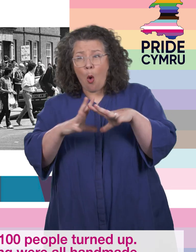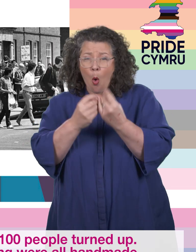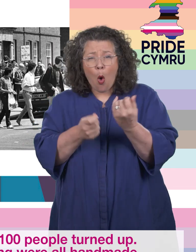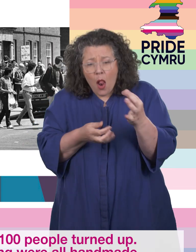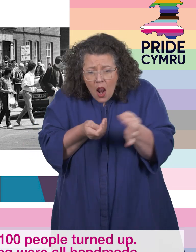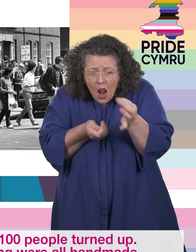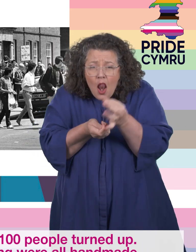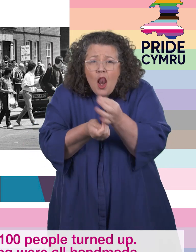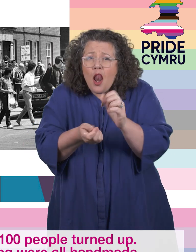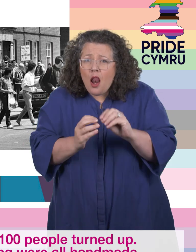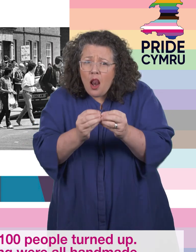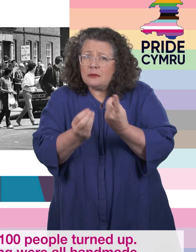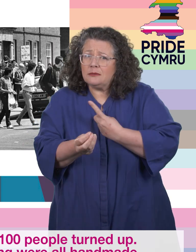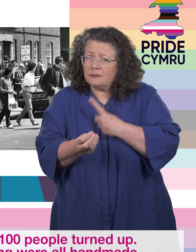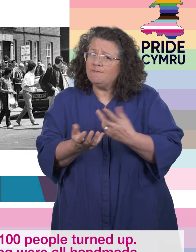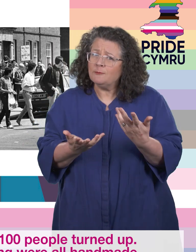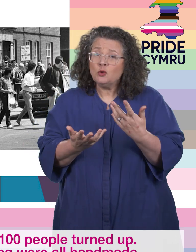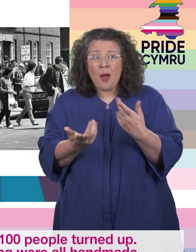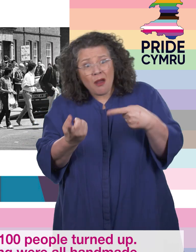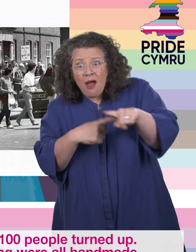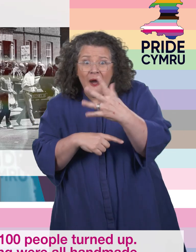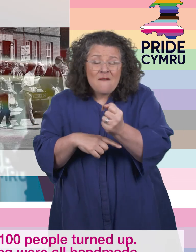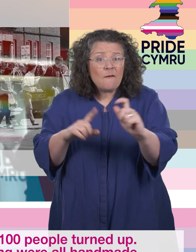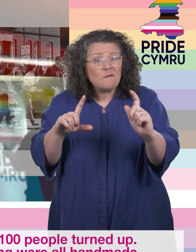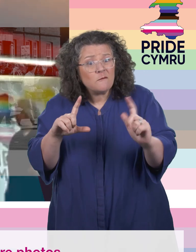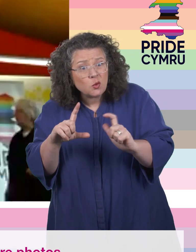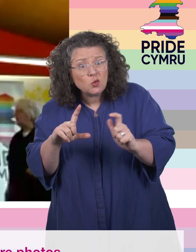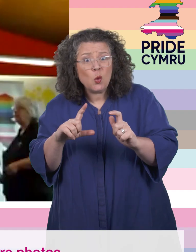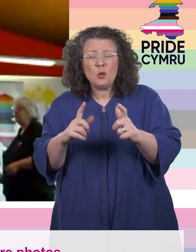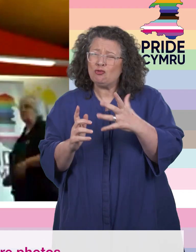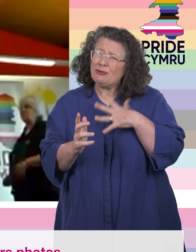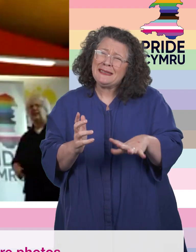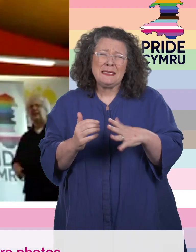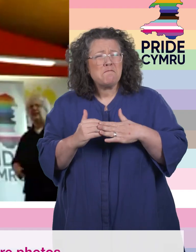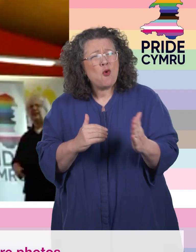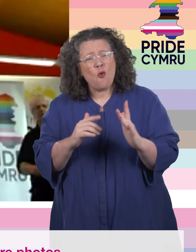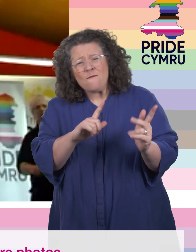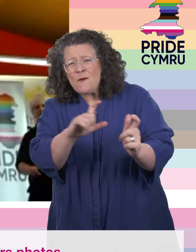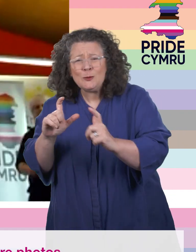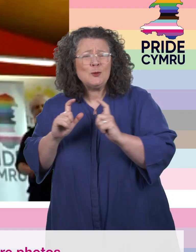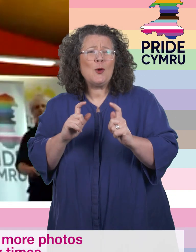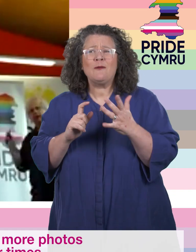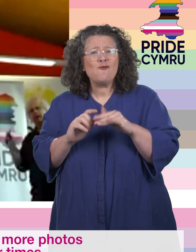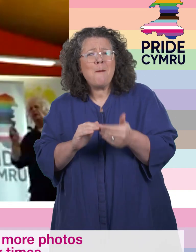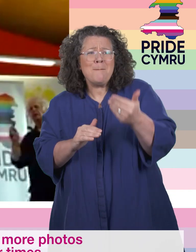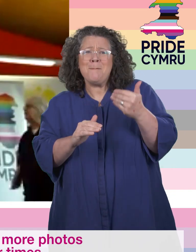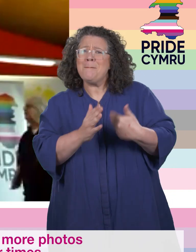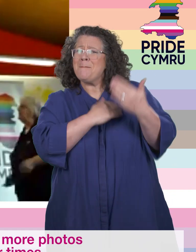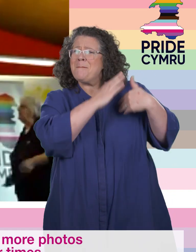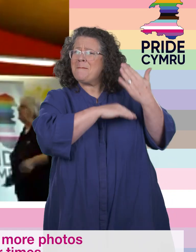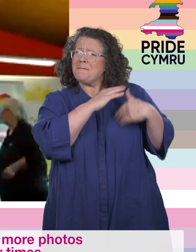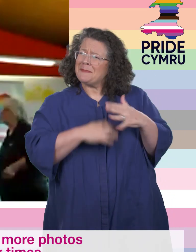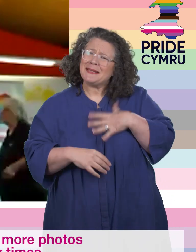And a lot of the banners and everything were all handmade. So if anybody's got any more photos, we are